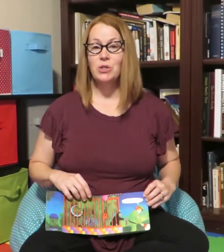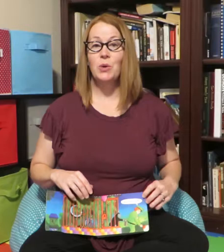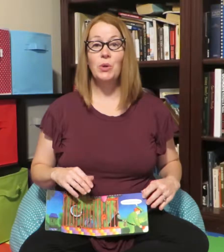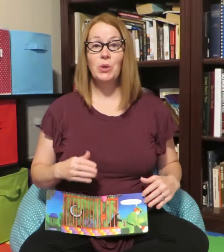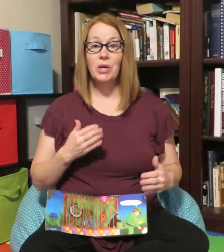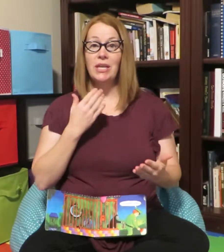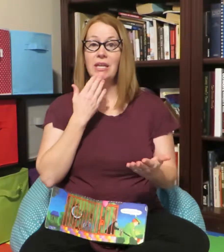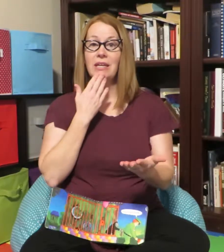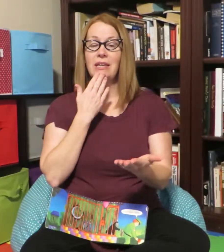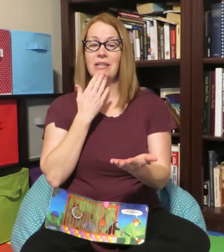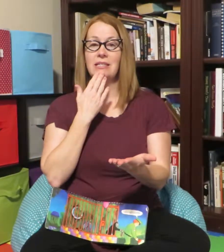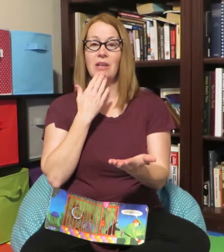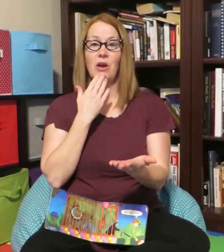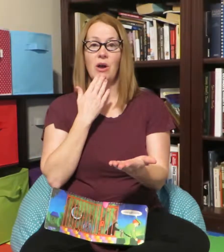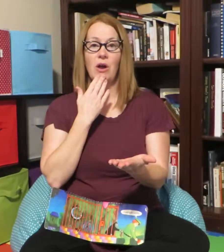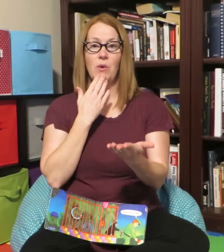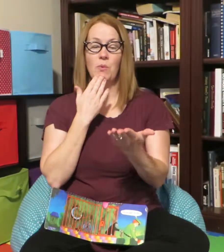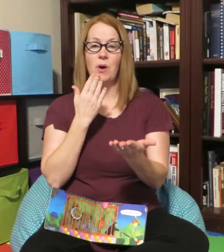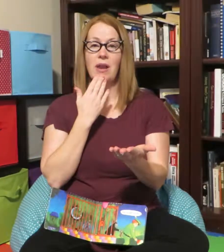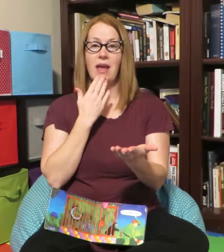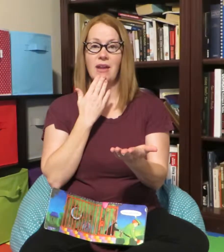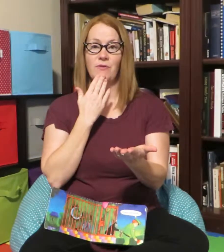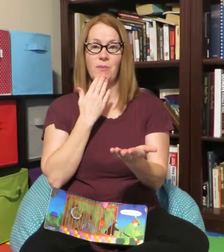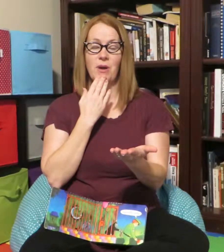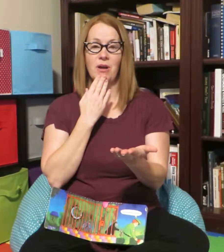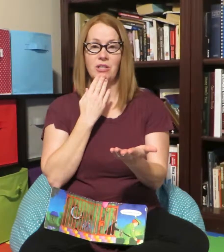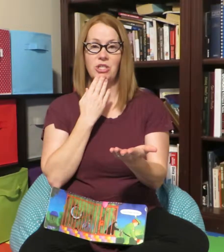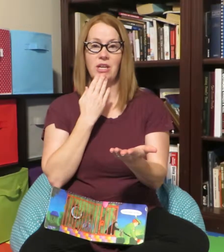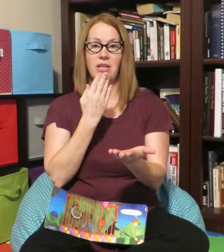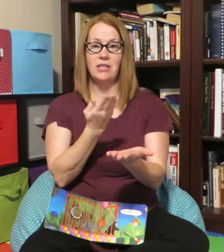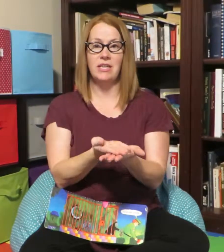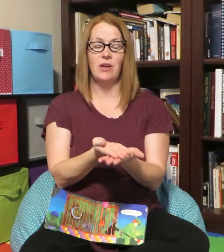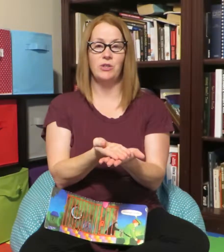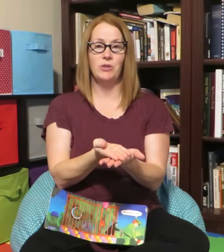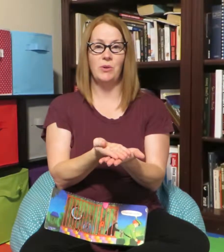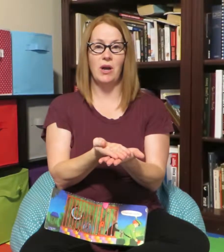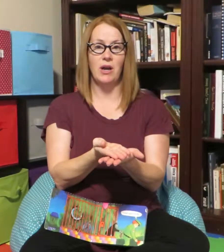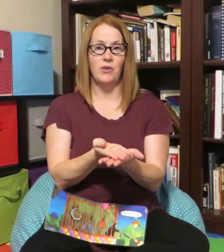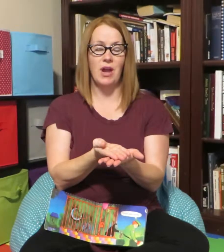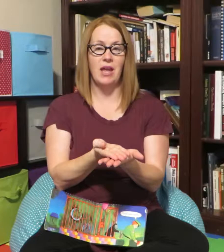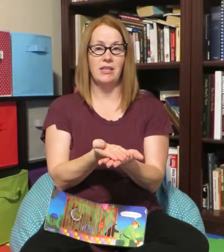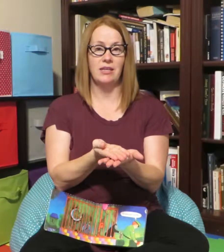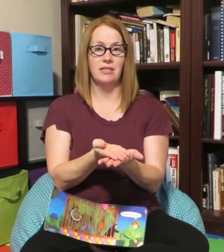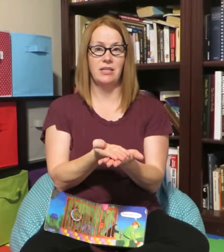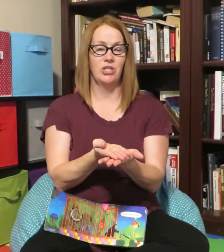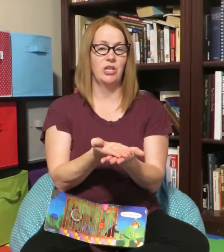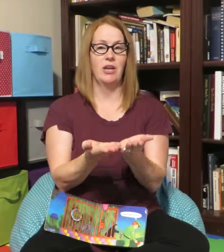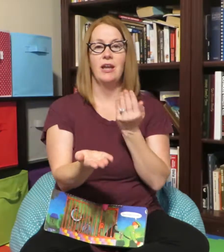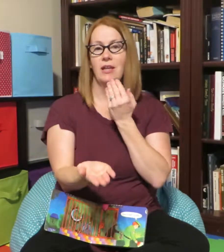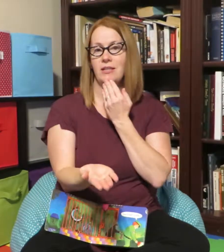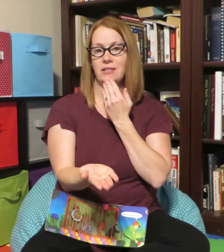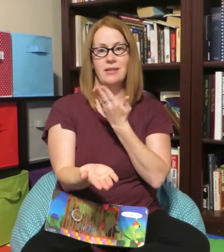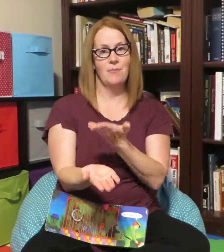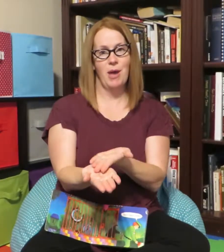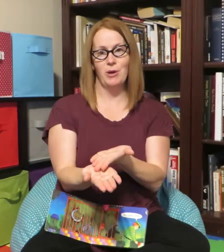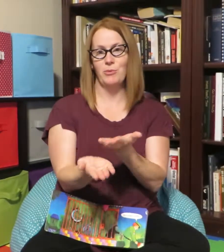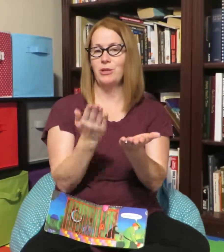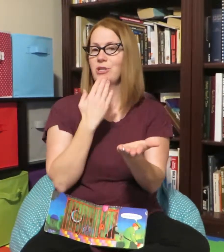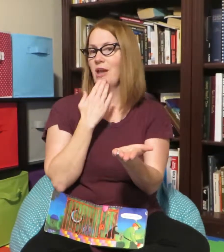So good is one hand from our chin down to our other hand that is stationary. Does not matter which hand